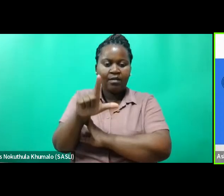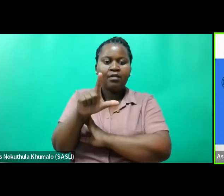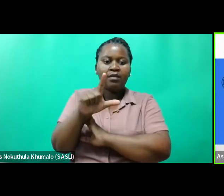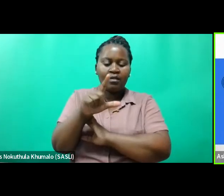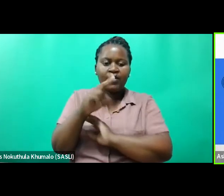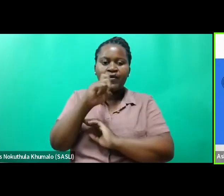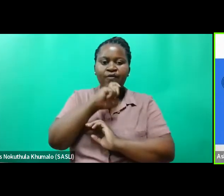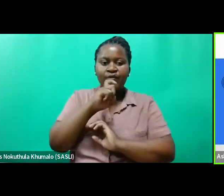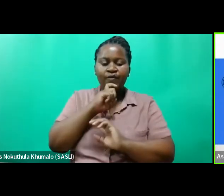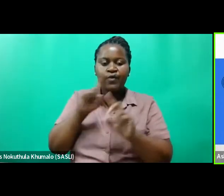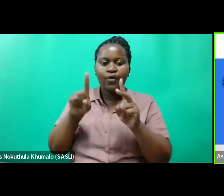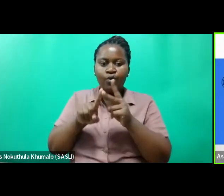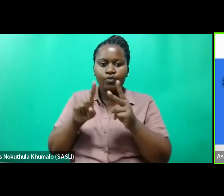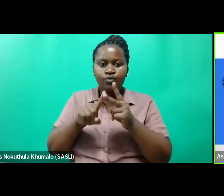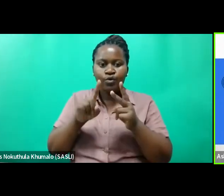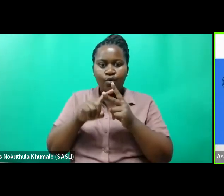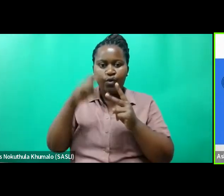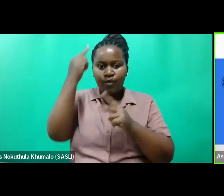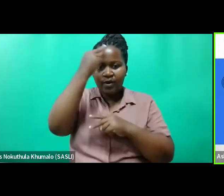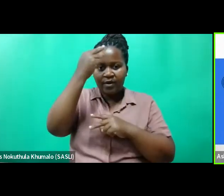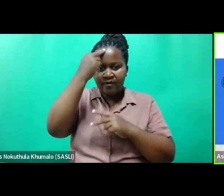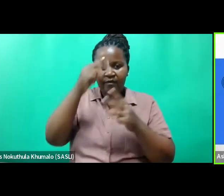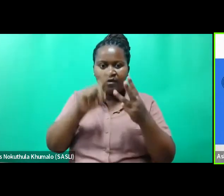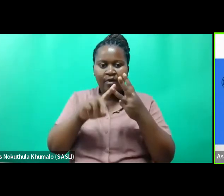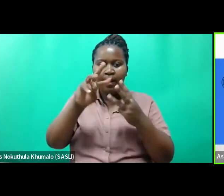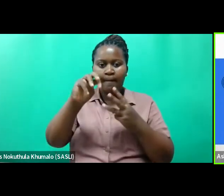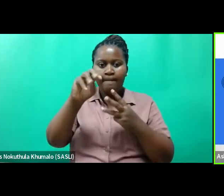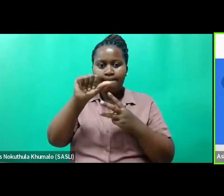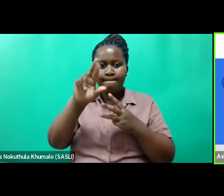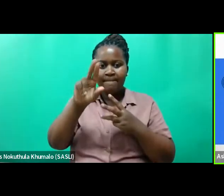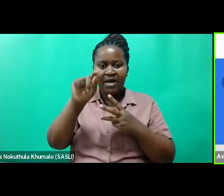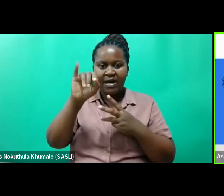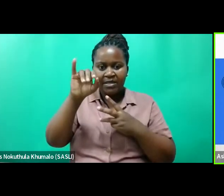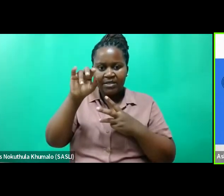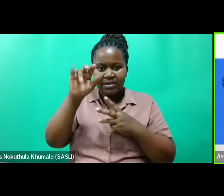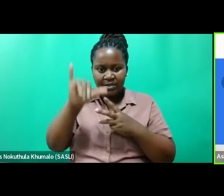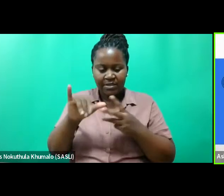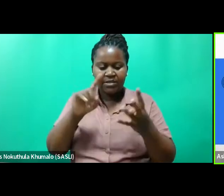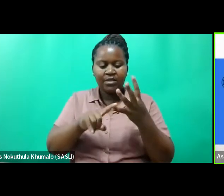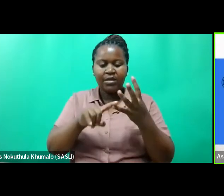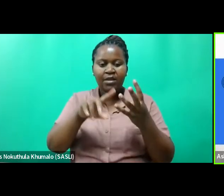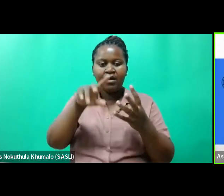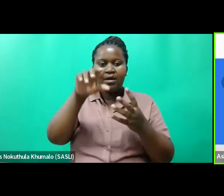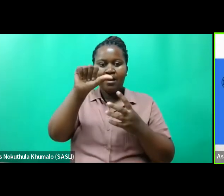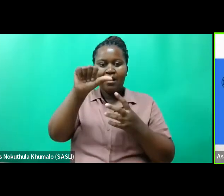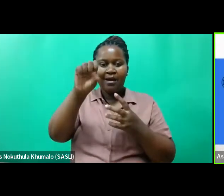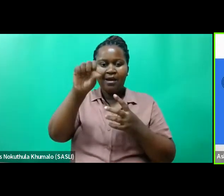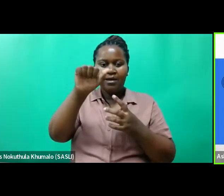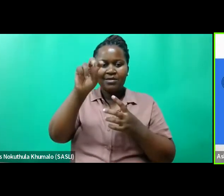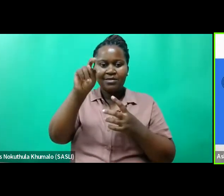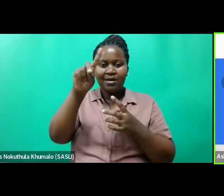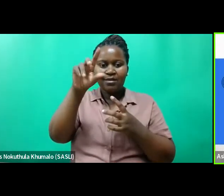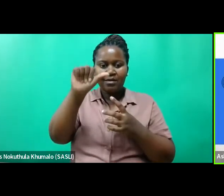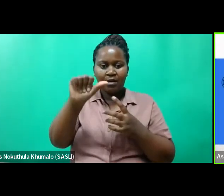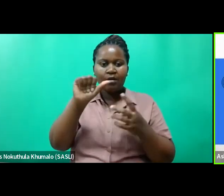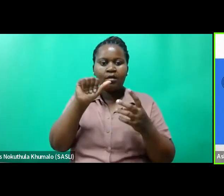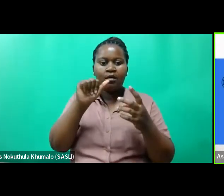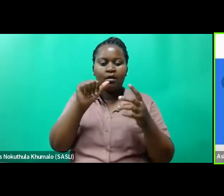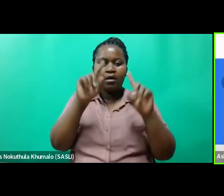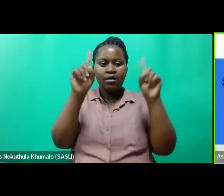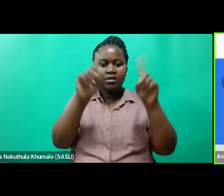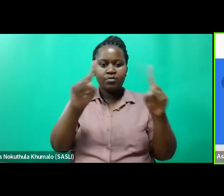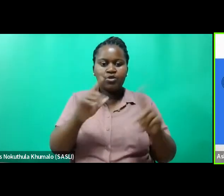Neville Balakrishna, Mrs. Marty Miranda, Ms. Asunder Kachwa, and most especially Ms.